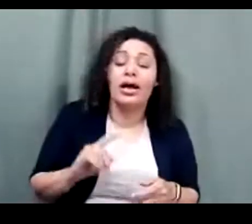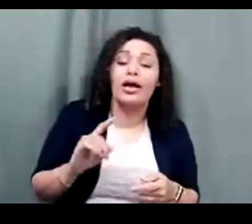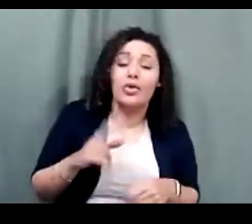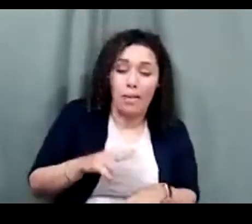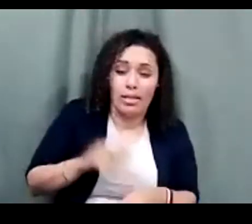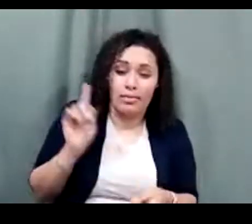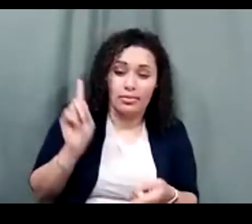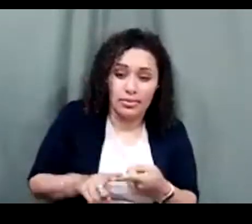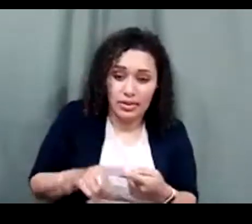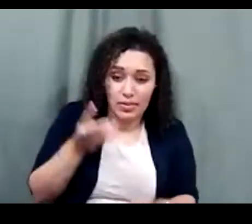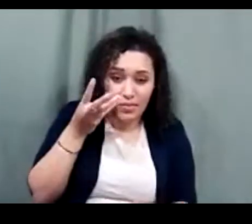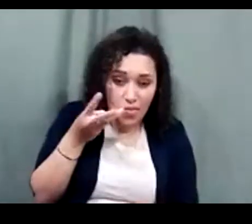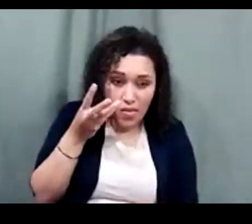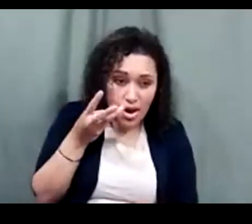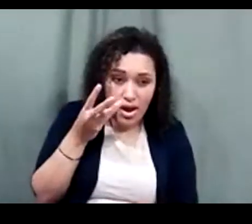are